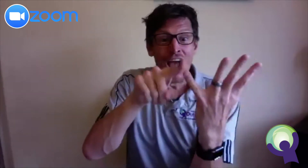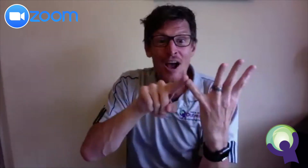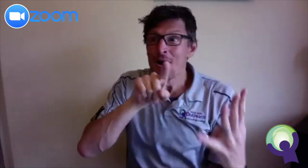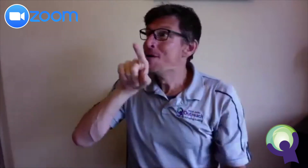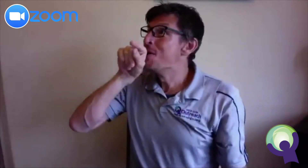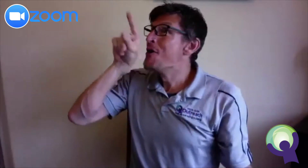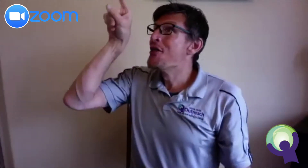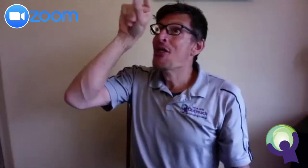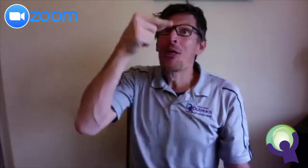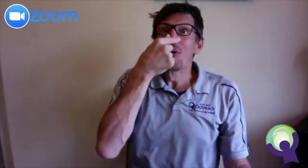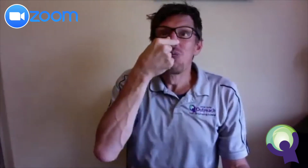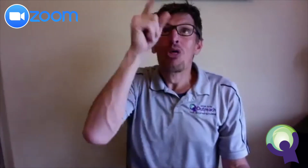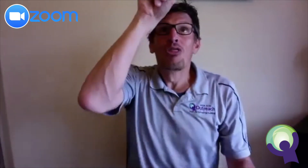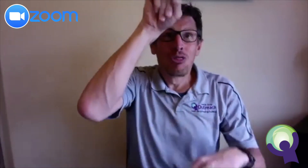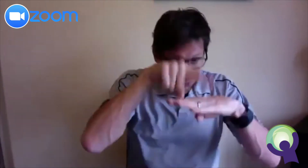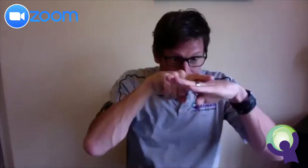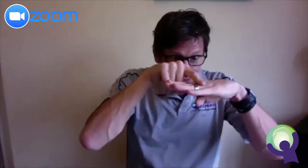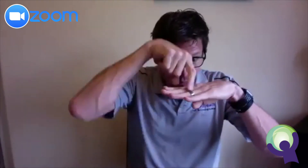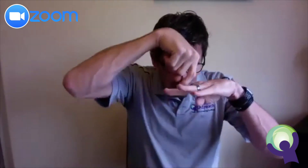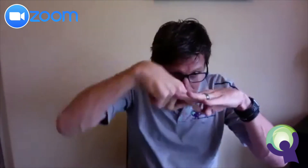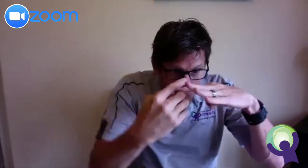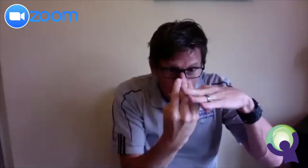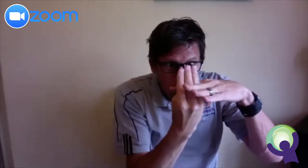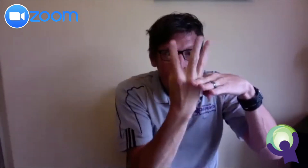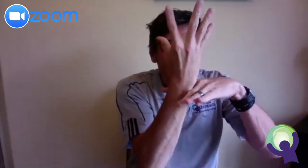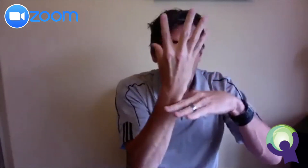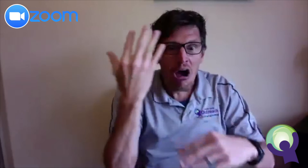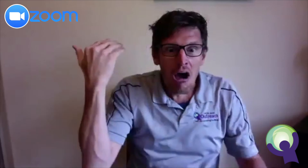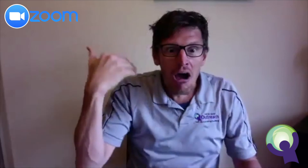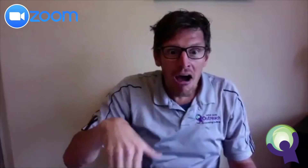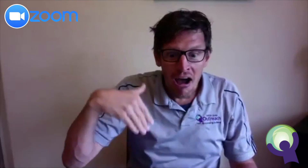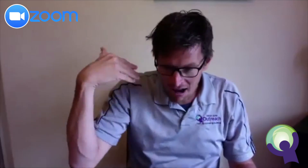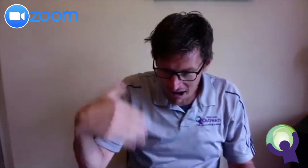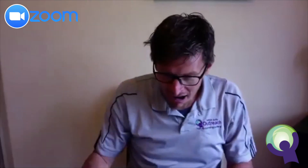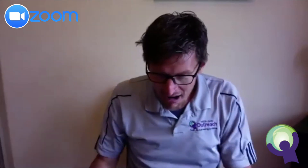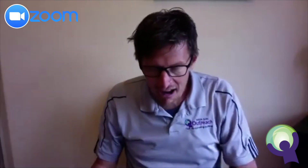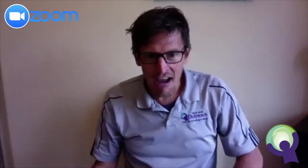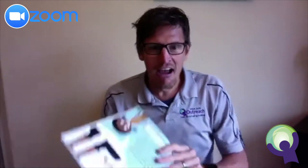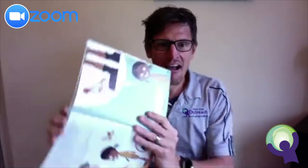Marv. "That bush would take over the garden. It would be hard to control it."